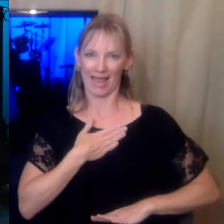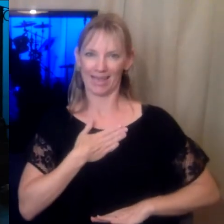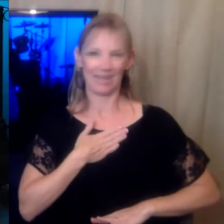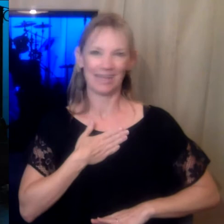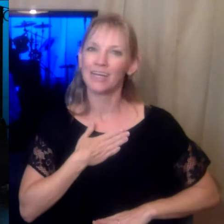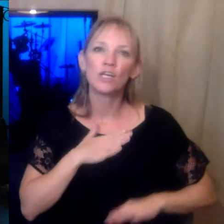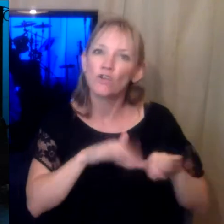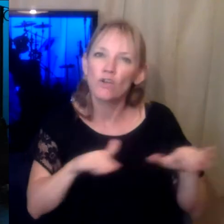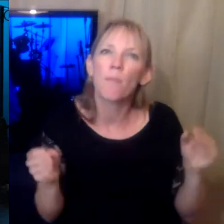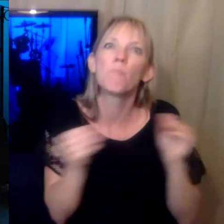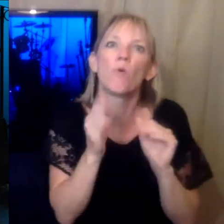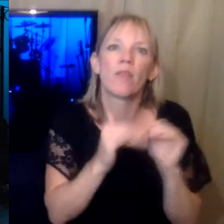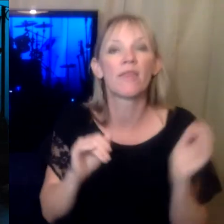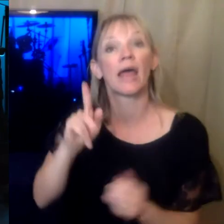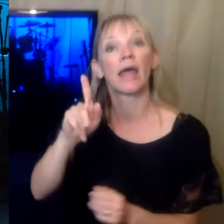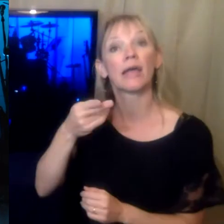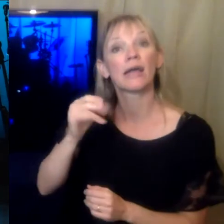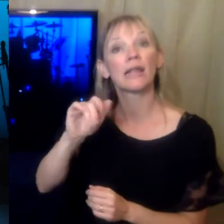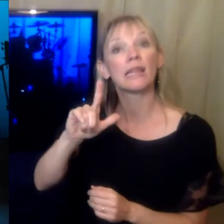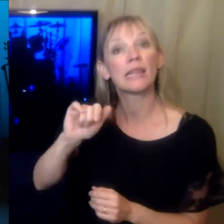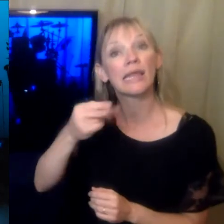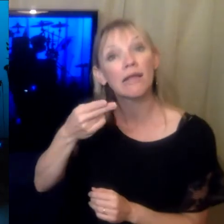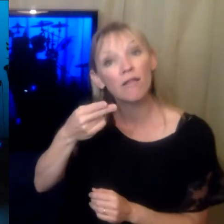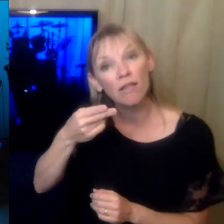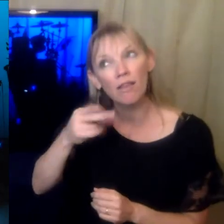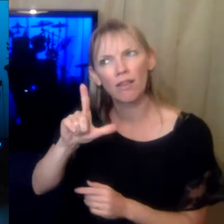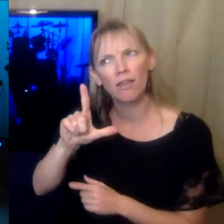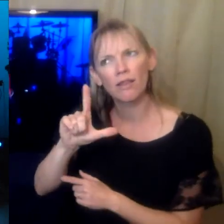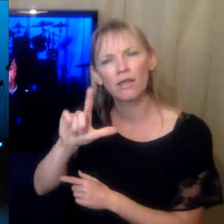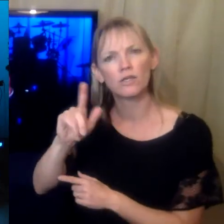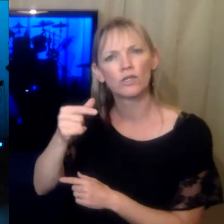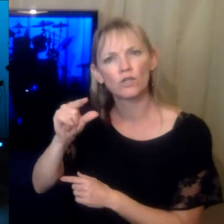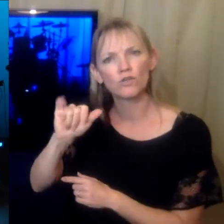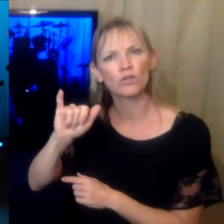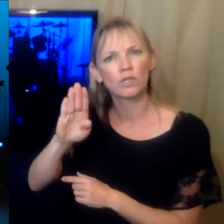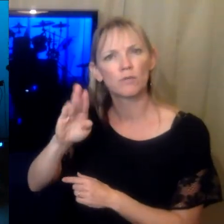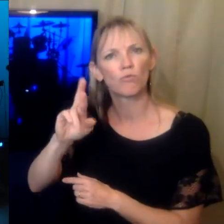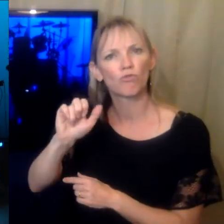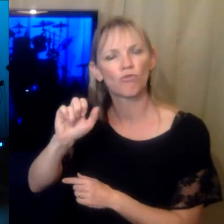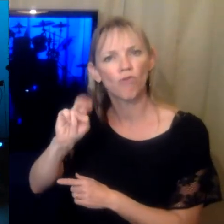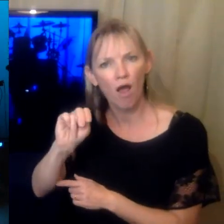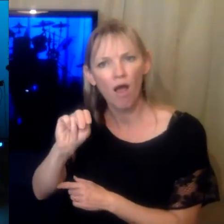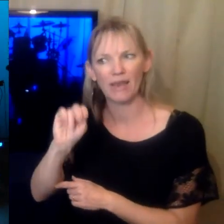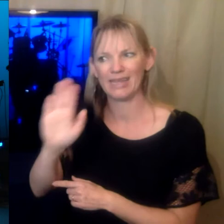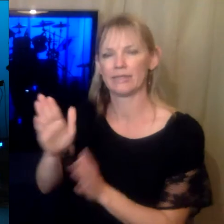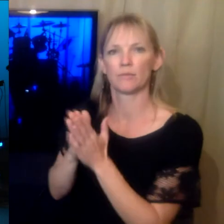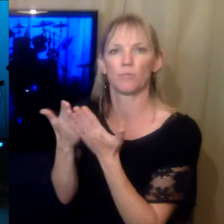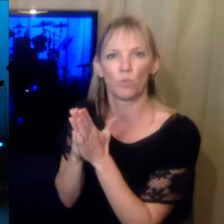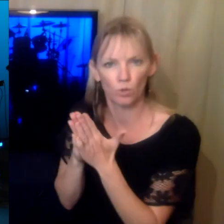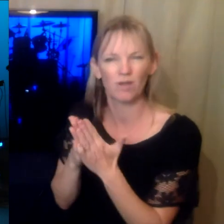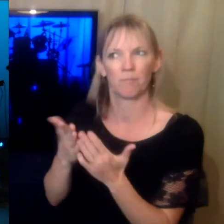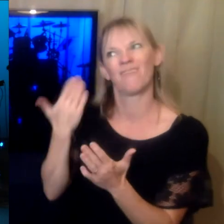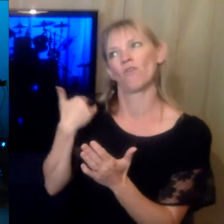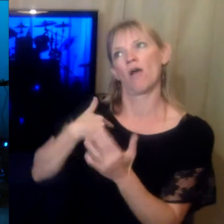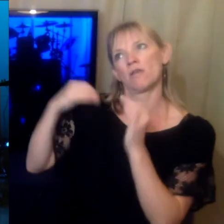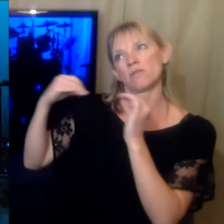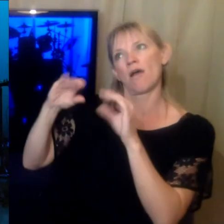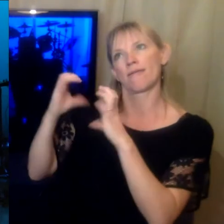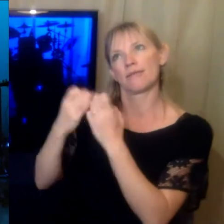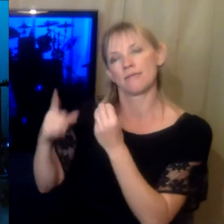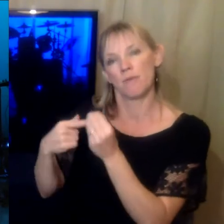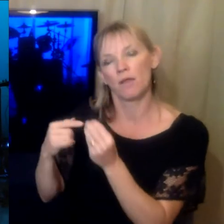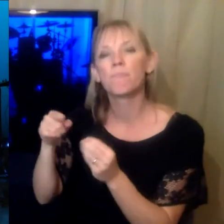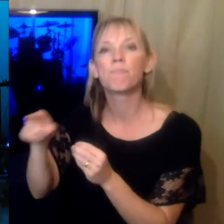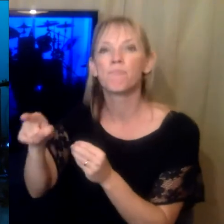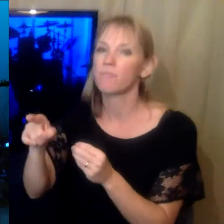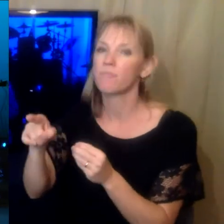that. Khalil Gibran, in his classic work, The Prophet, I used to teach classes on this wonderful work. He sets us straight